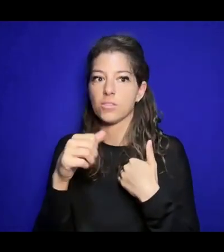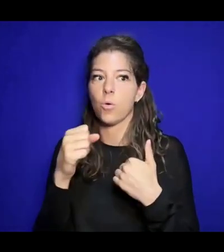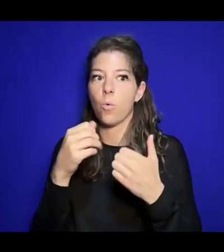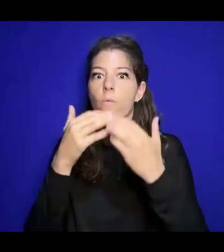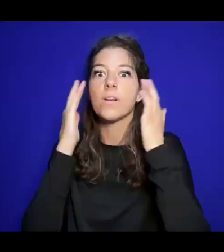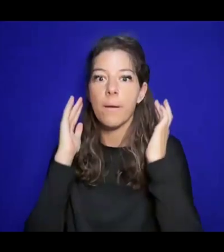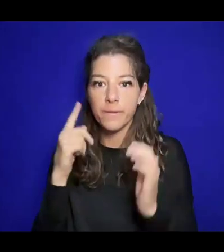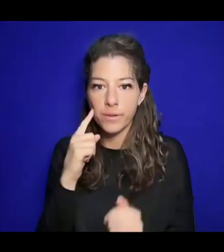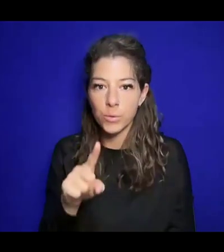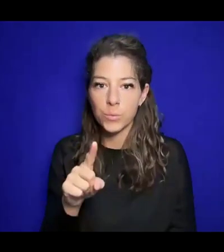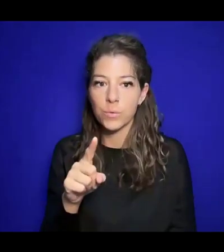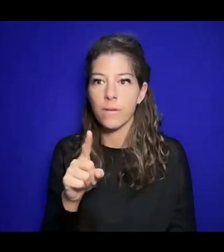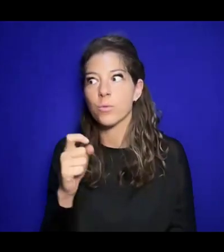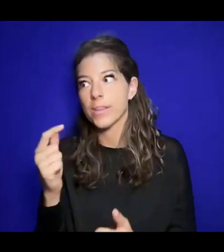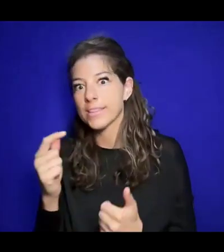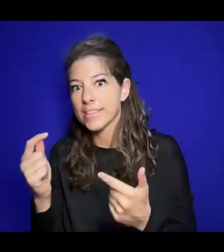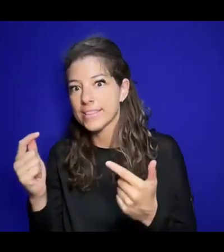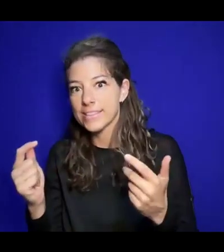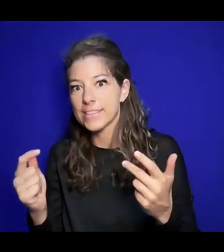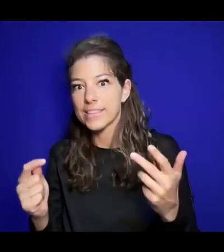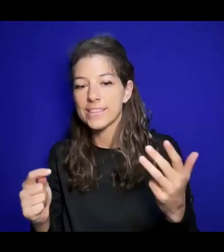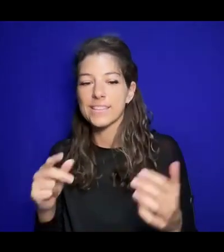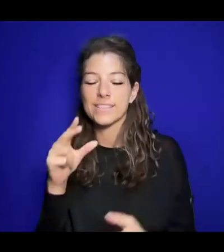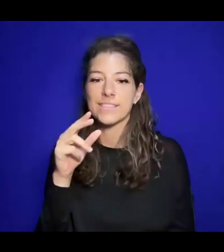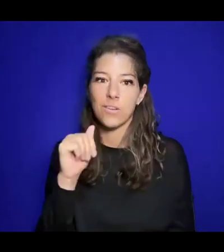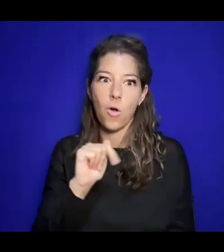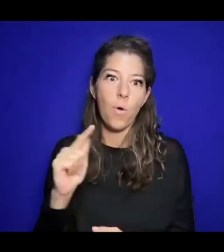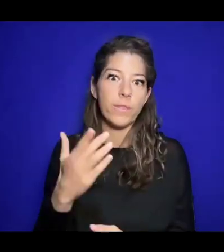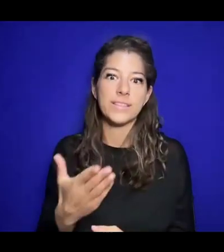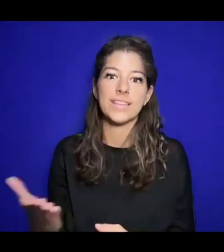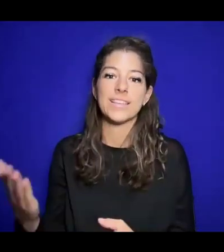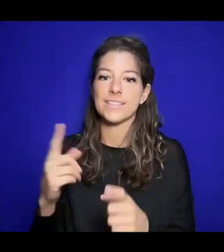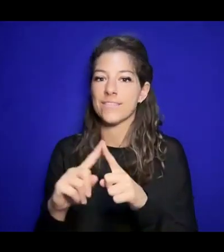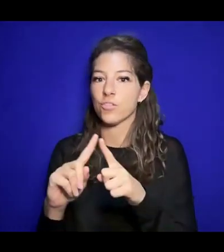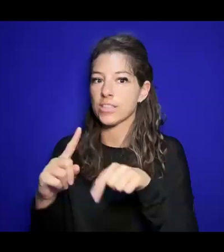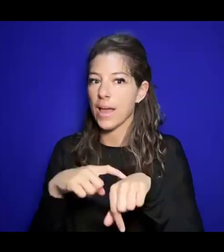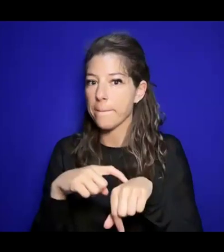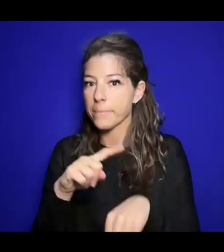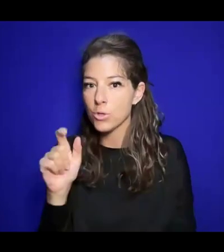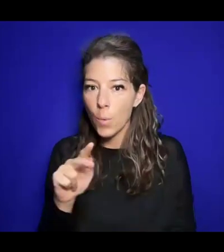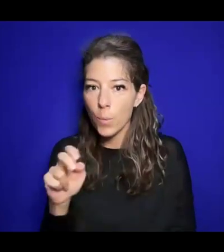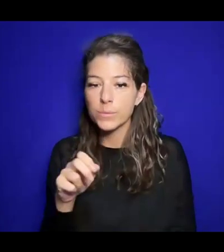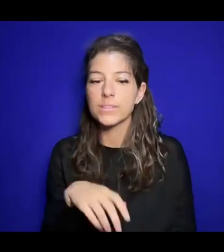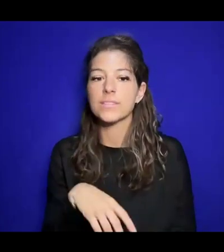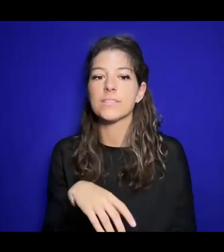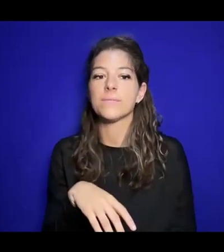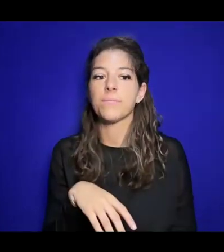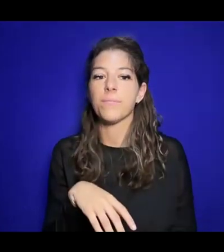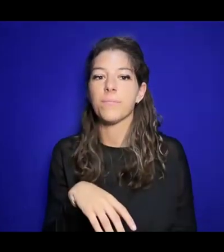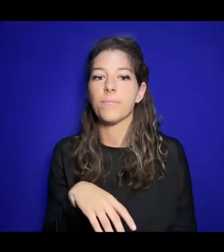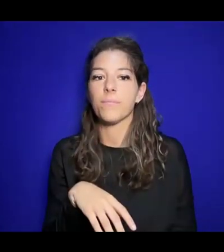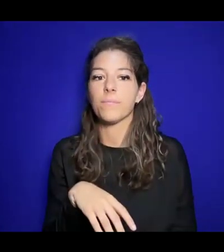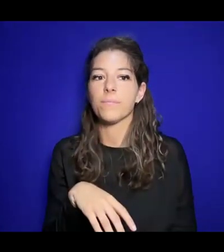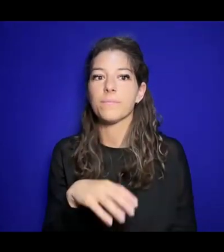overcoming to you. I have to do this, and I have to do, I have to do all these things in these different time zones, uh time